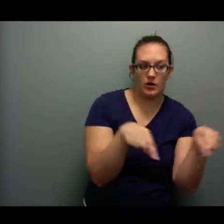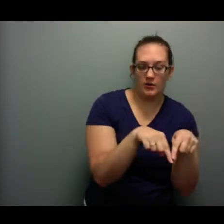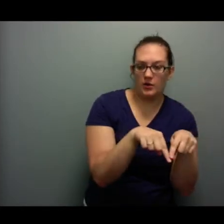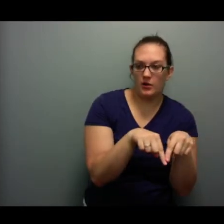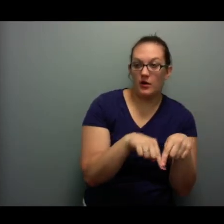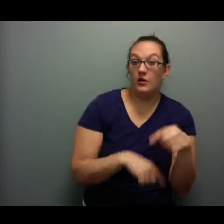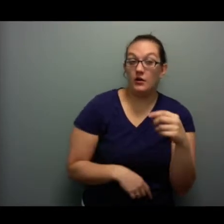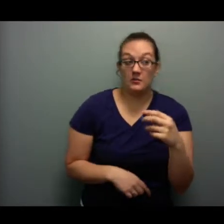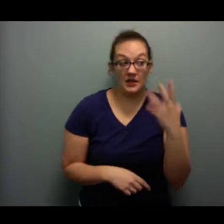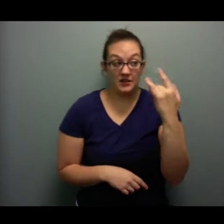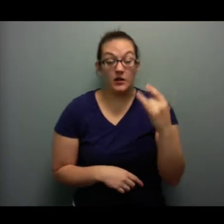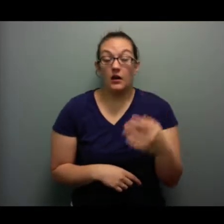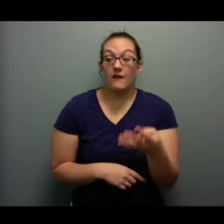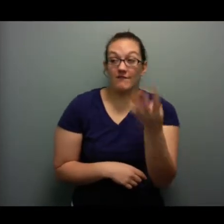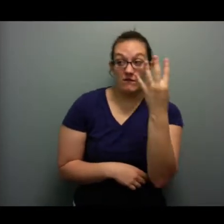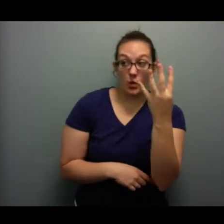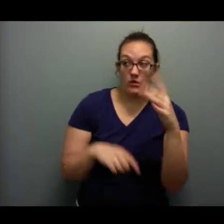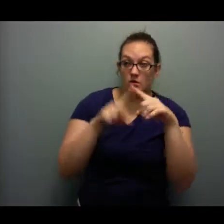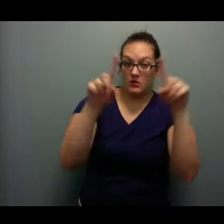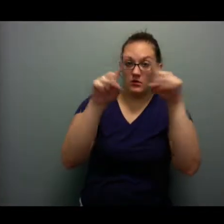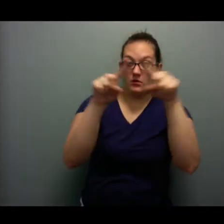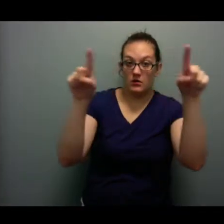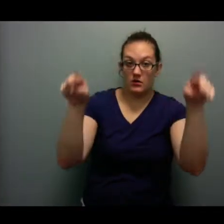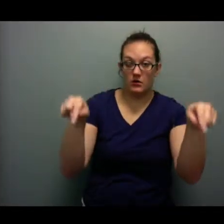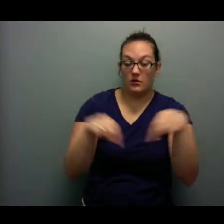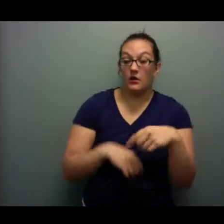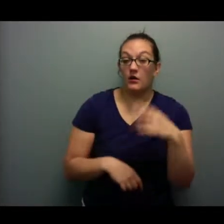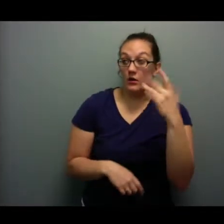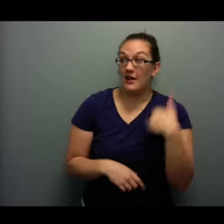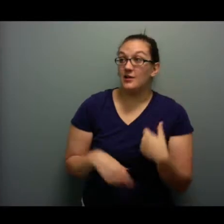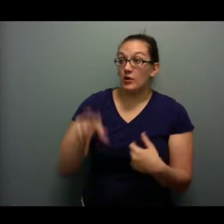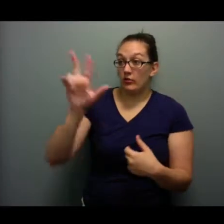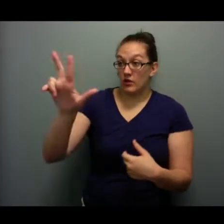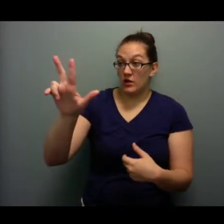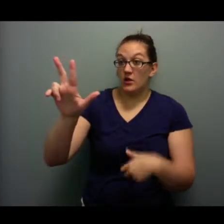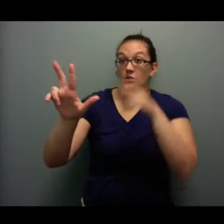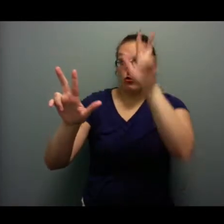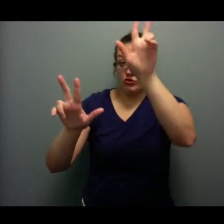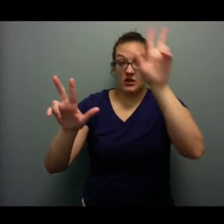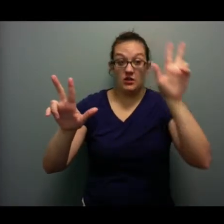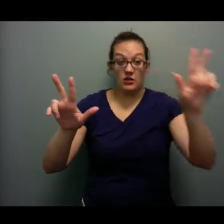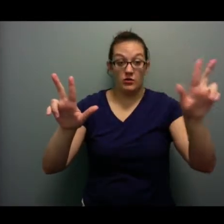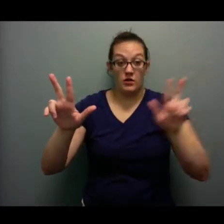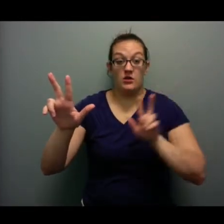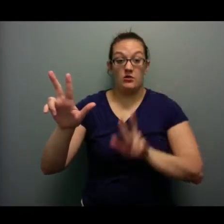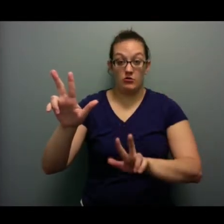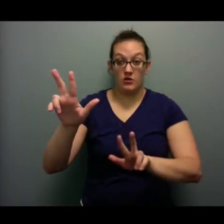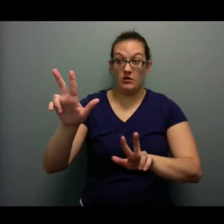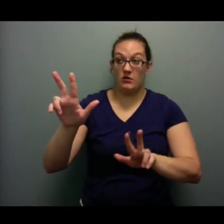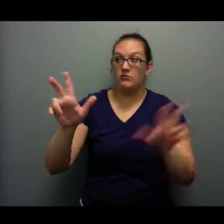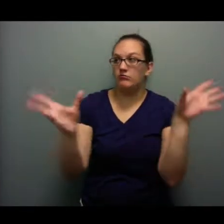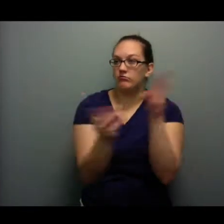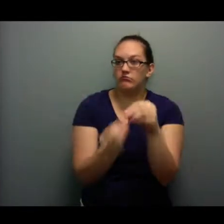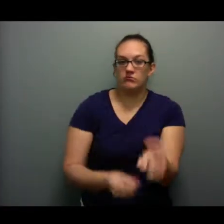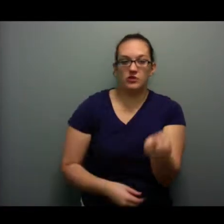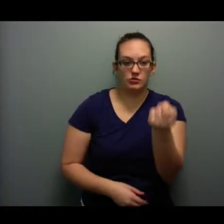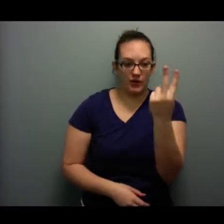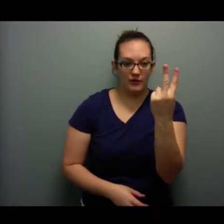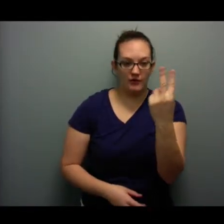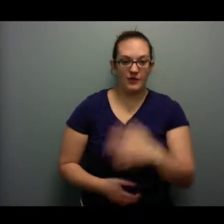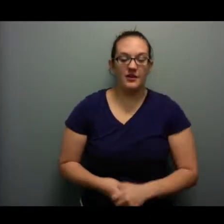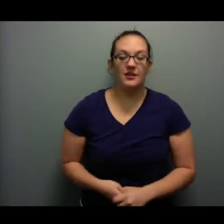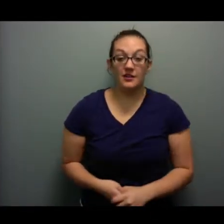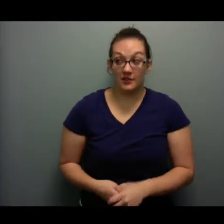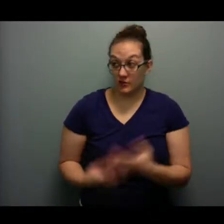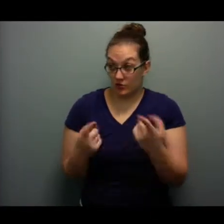sides. It's 3 inches each. So he went 3 plus 3 plus 3 plus 3 and got 12. Okay, thank you. Do you guys agree